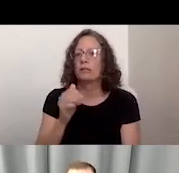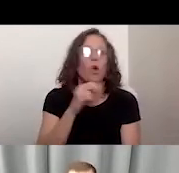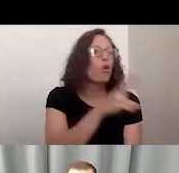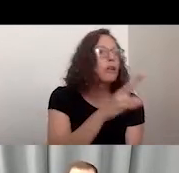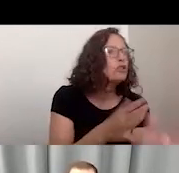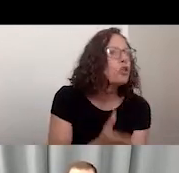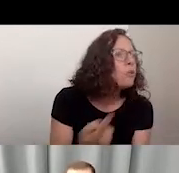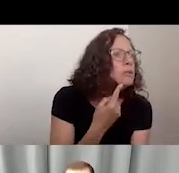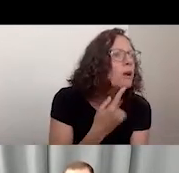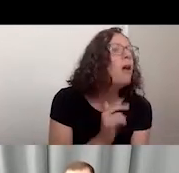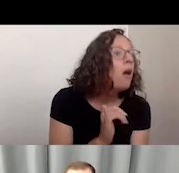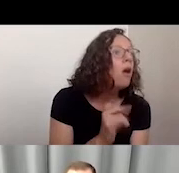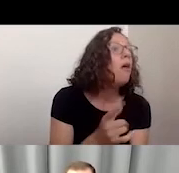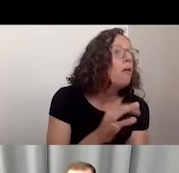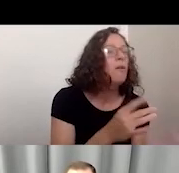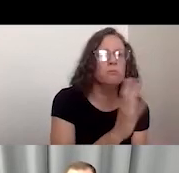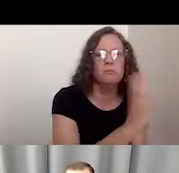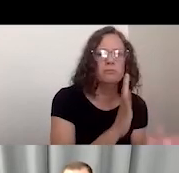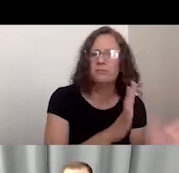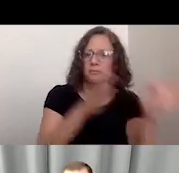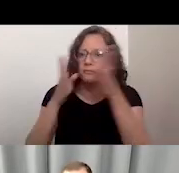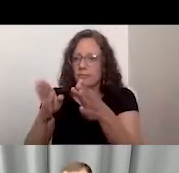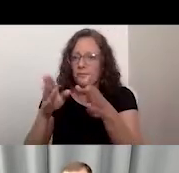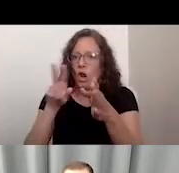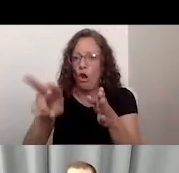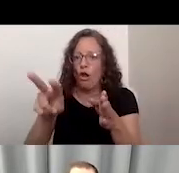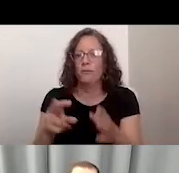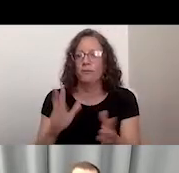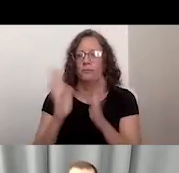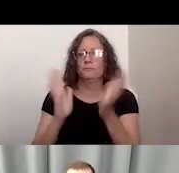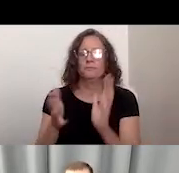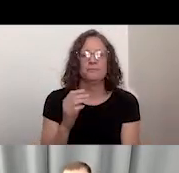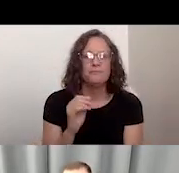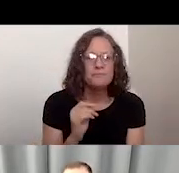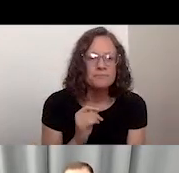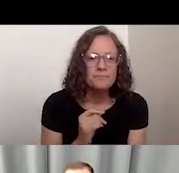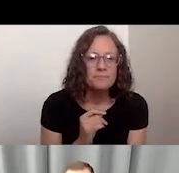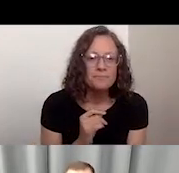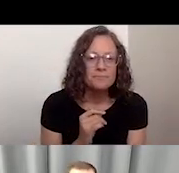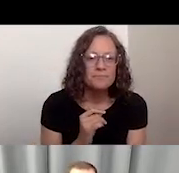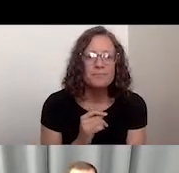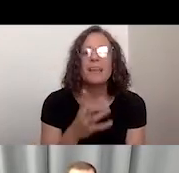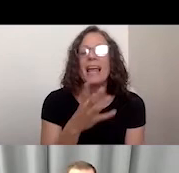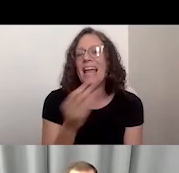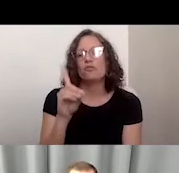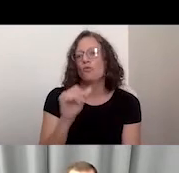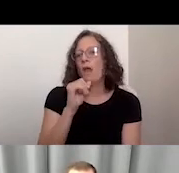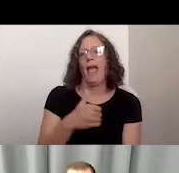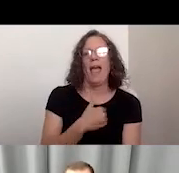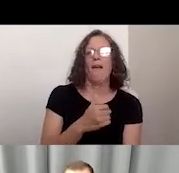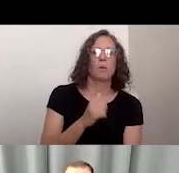eye contact with the deaf person rather than with the interpreter, okay? It's much more natural to communication if you're looking at